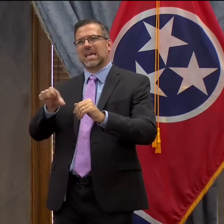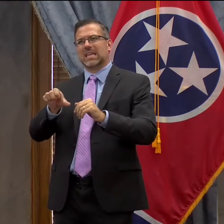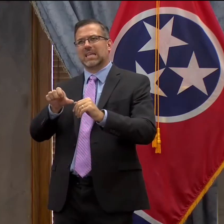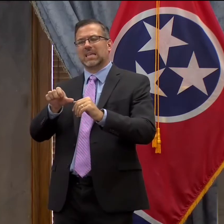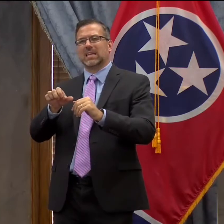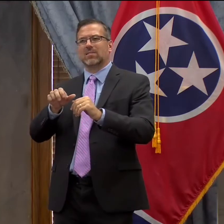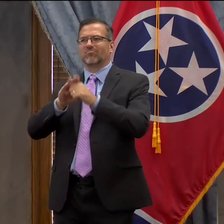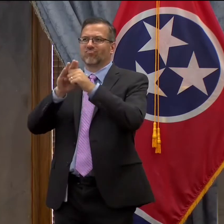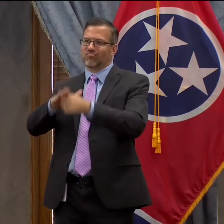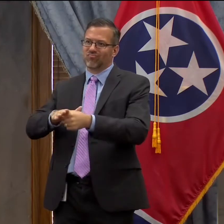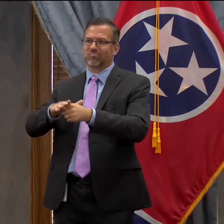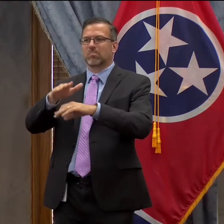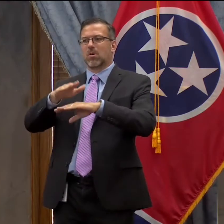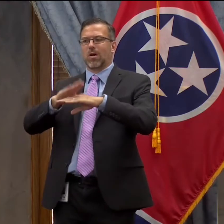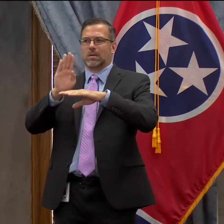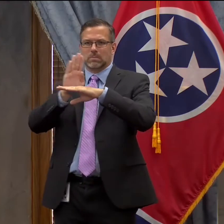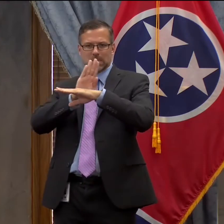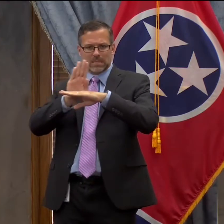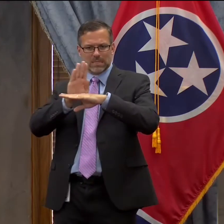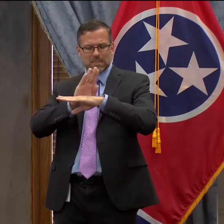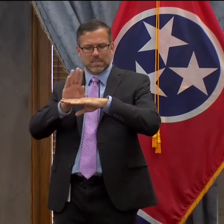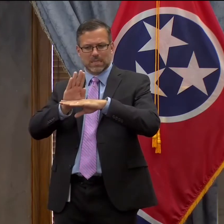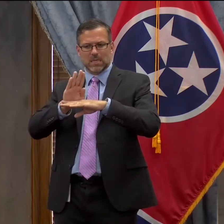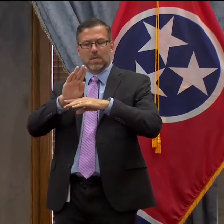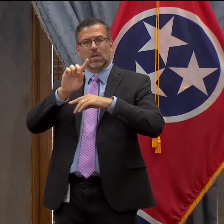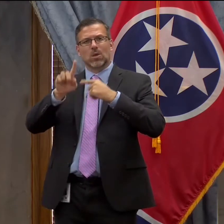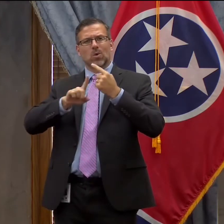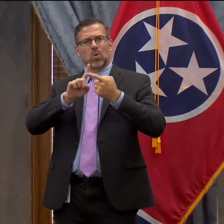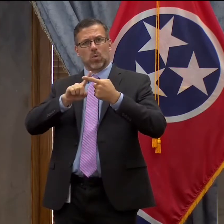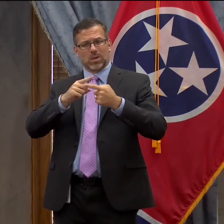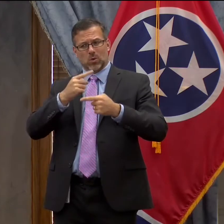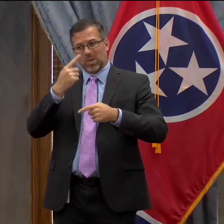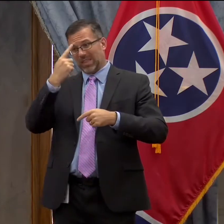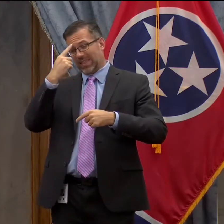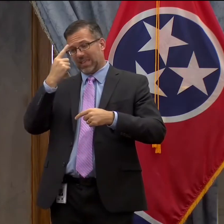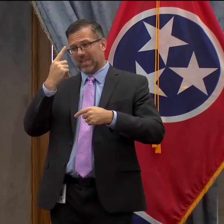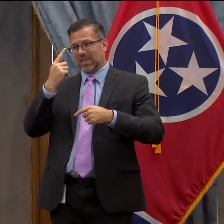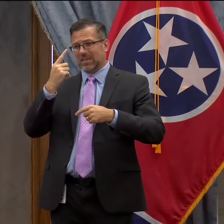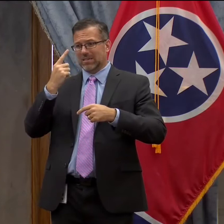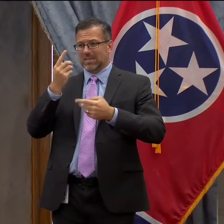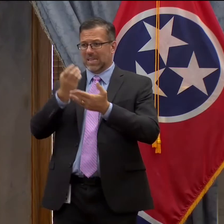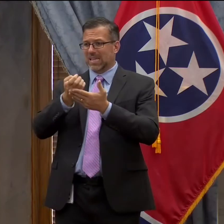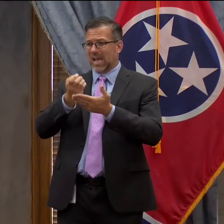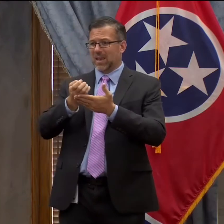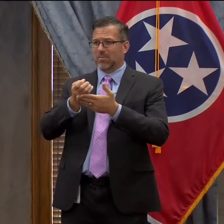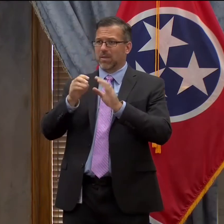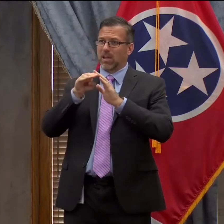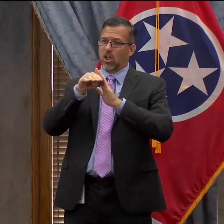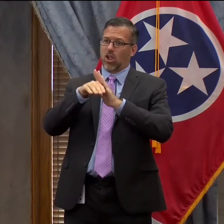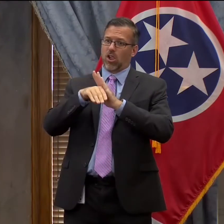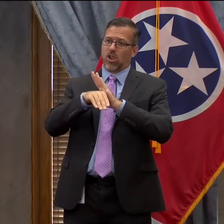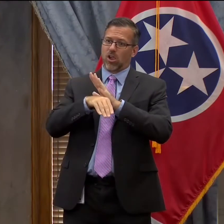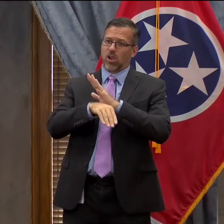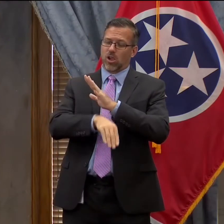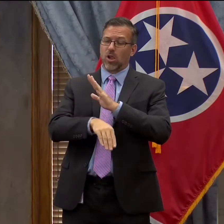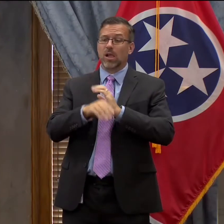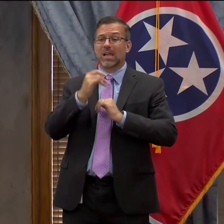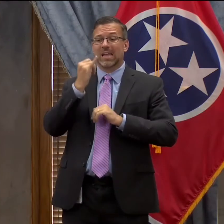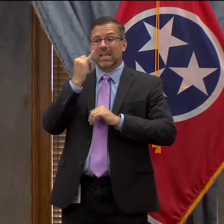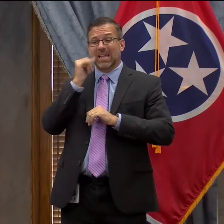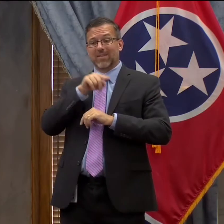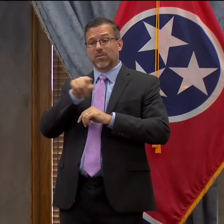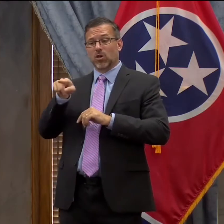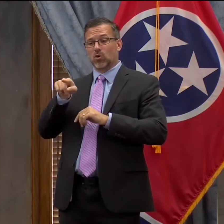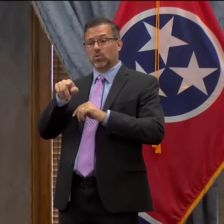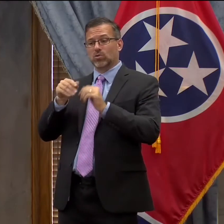those business restrictions were inhibiting the growth of our economy and not contributing to